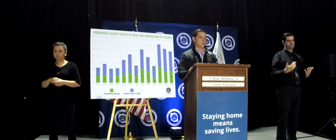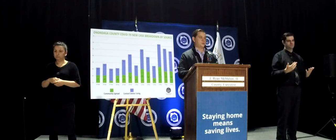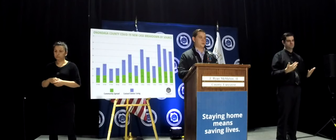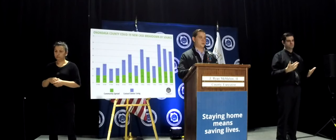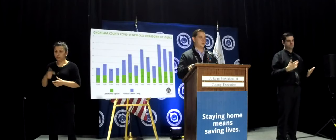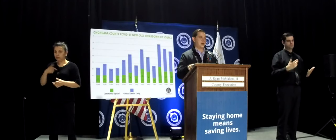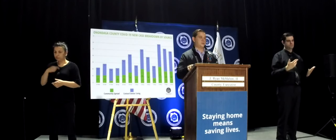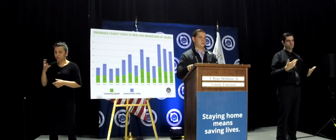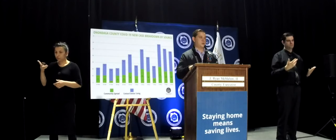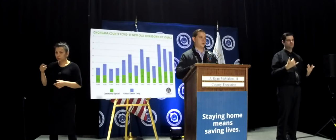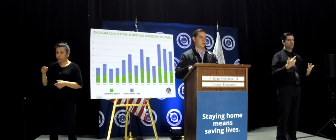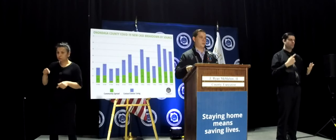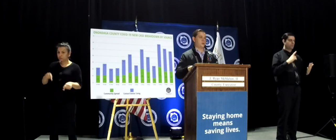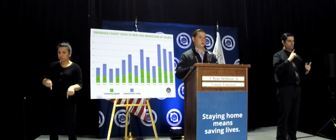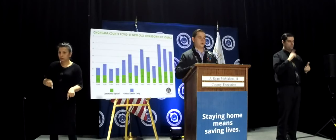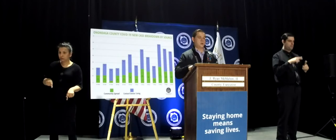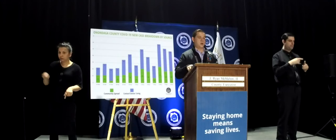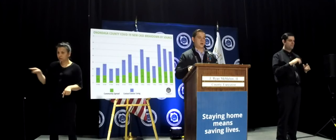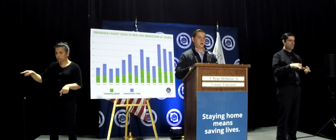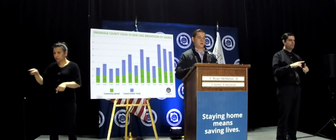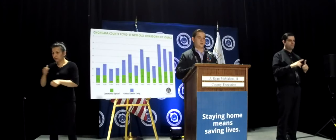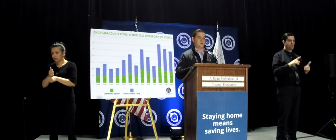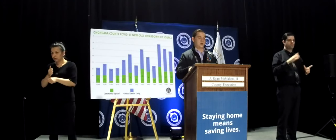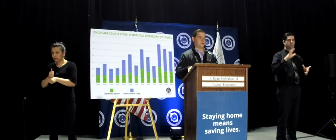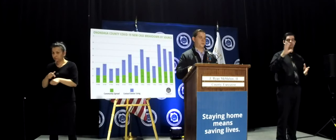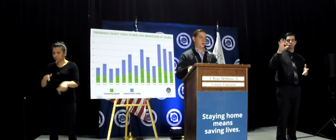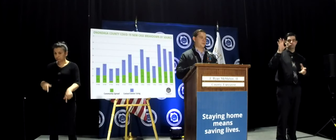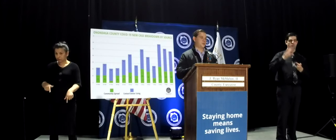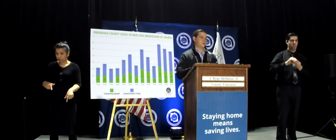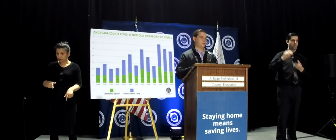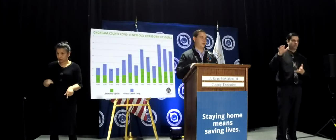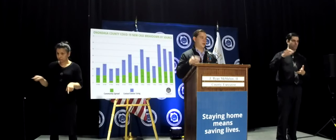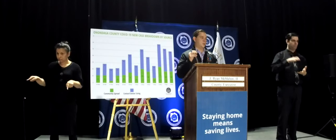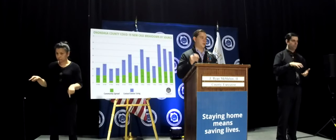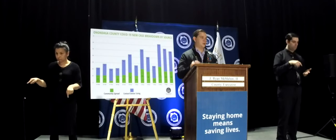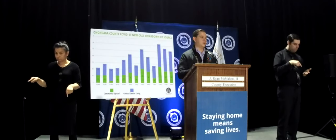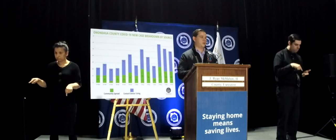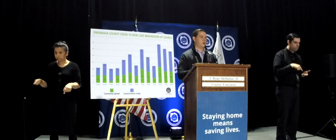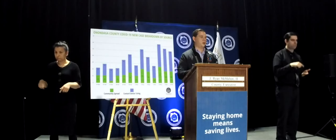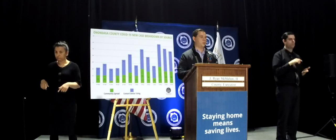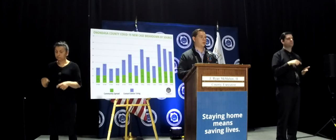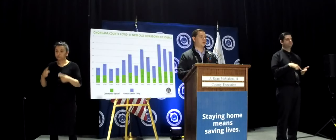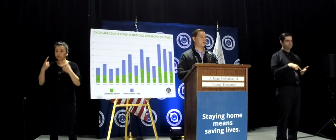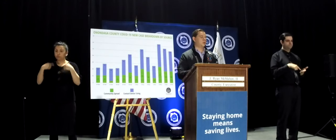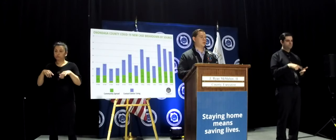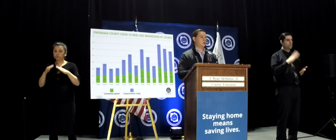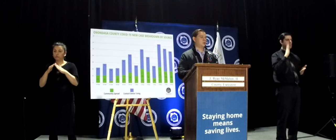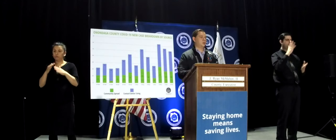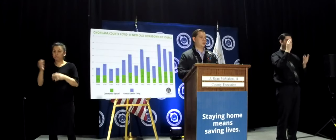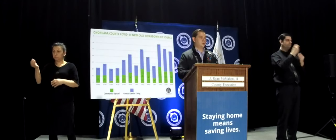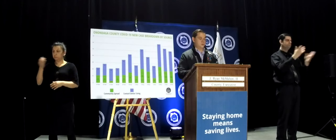So as soon as we have the total number, the health department's going to give me that number, and I'll share that number.